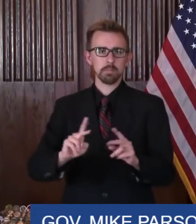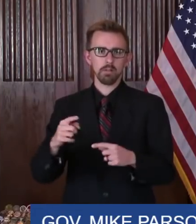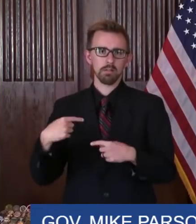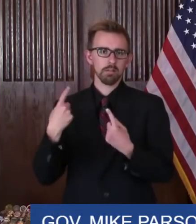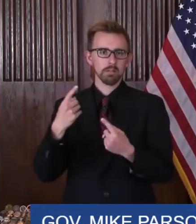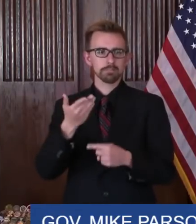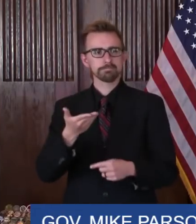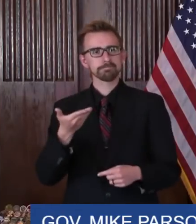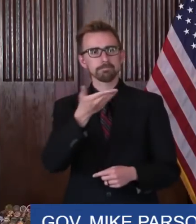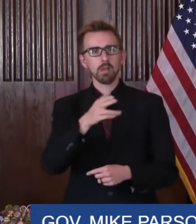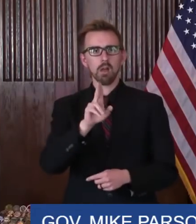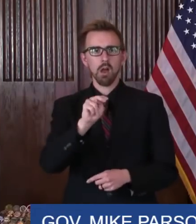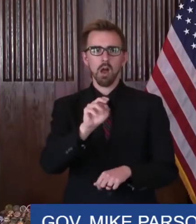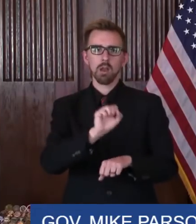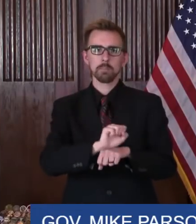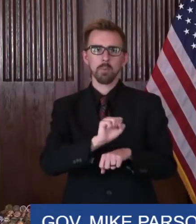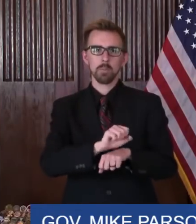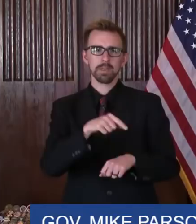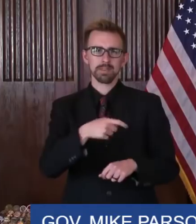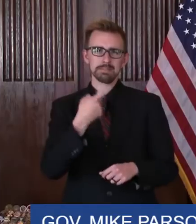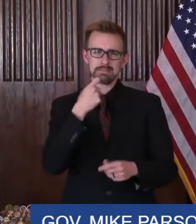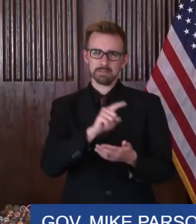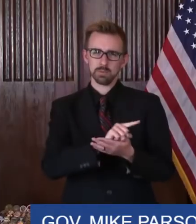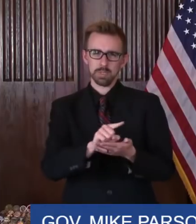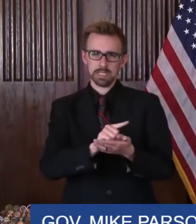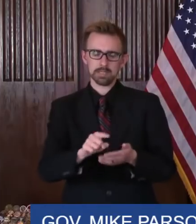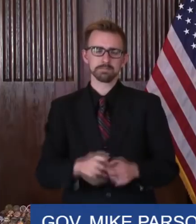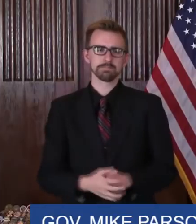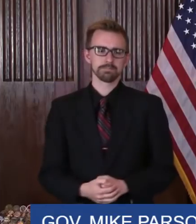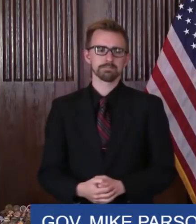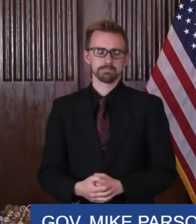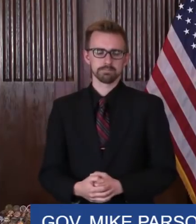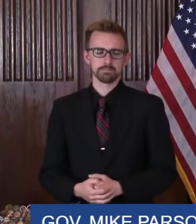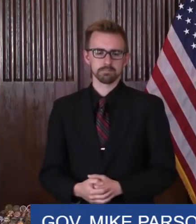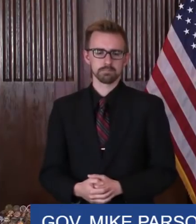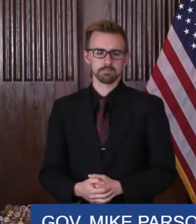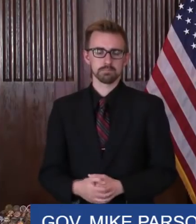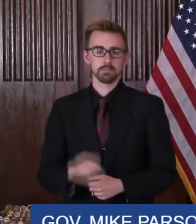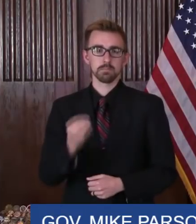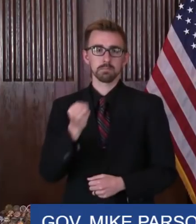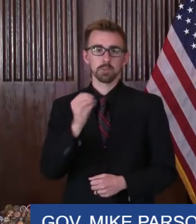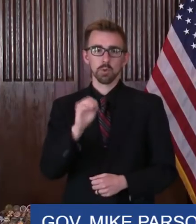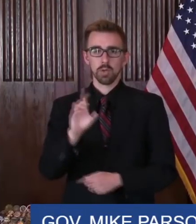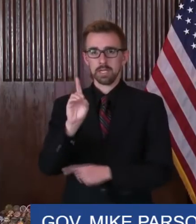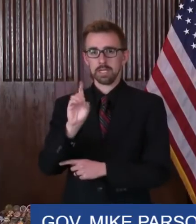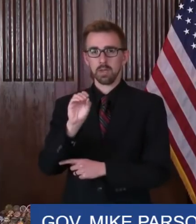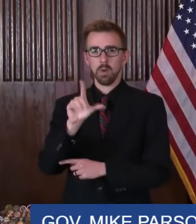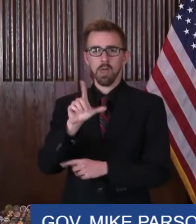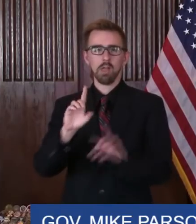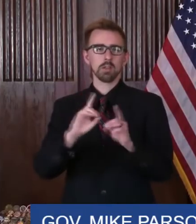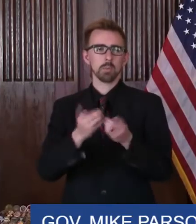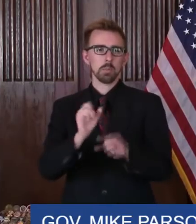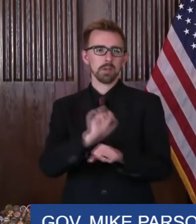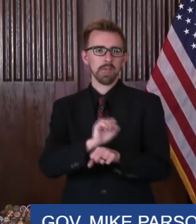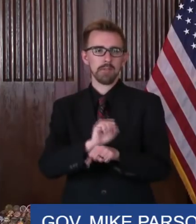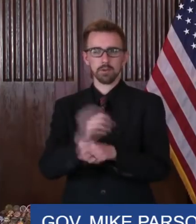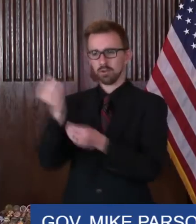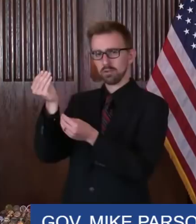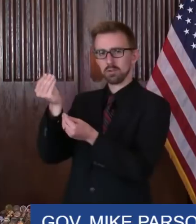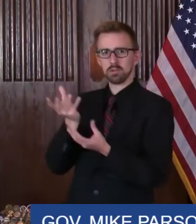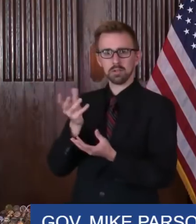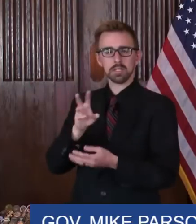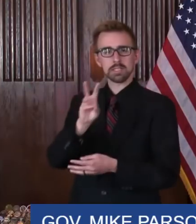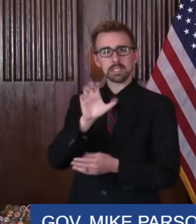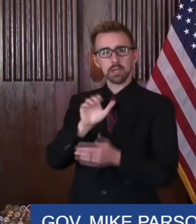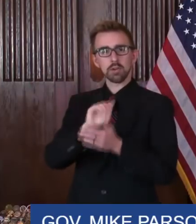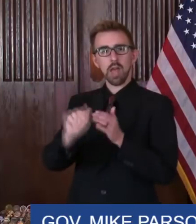filed for unemployment this past week. Last week, the Missouri Department of Labor received news that the